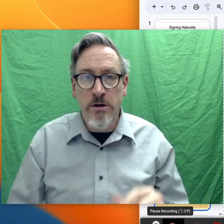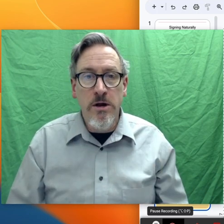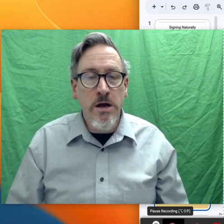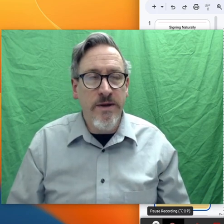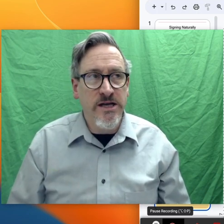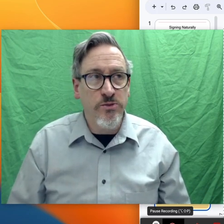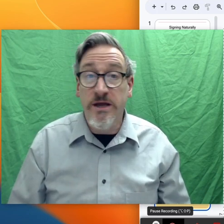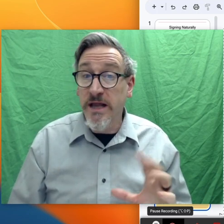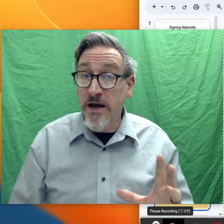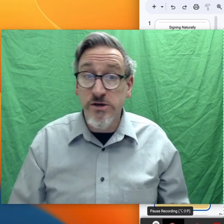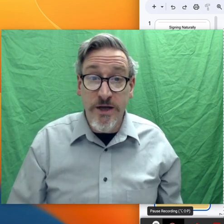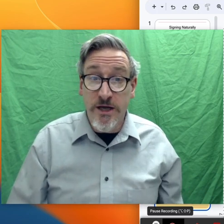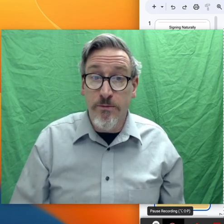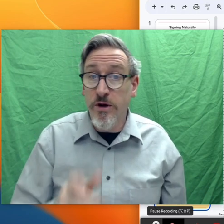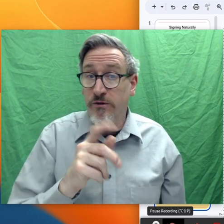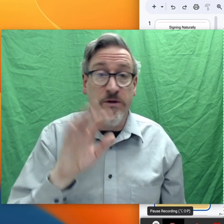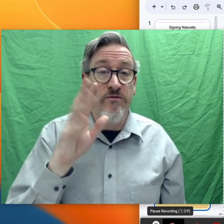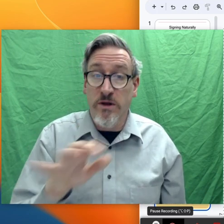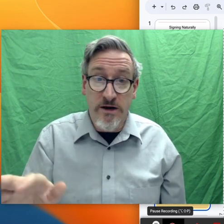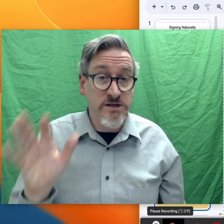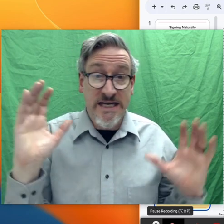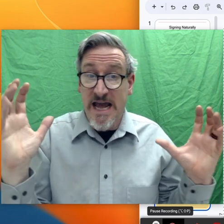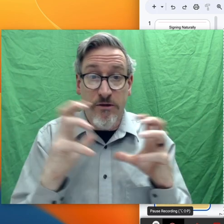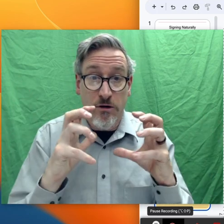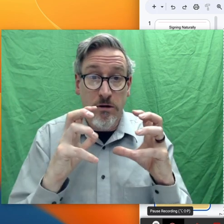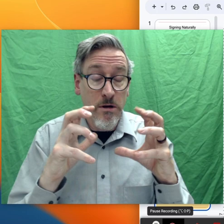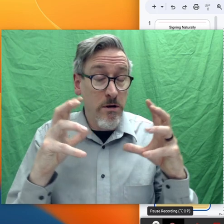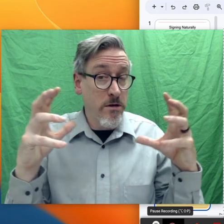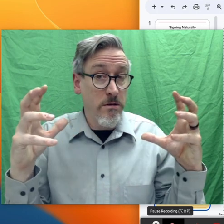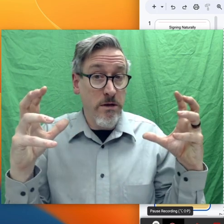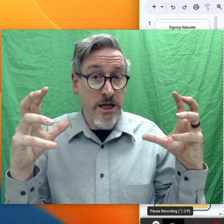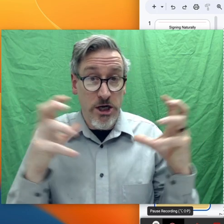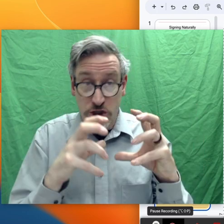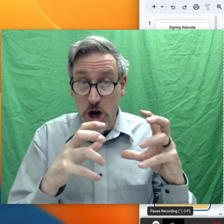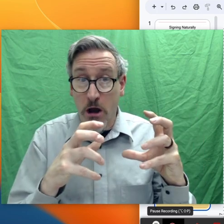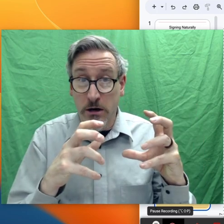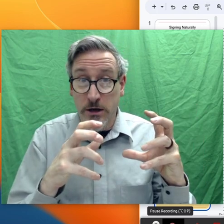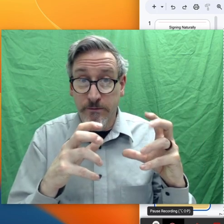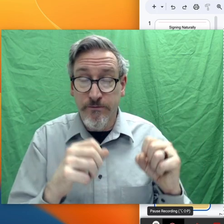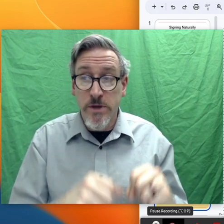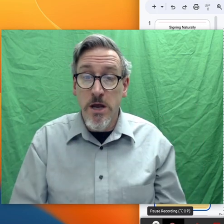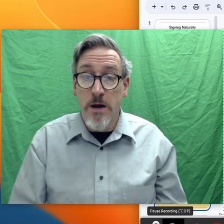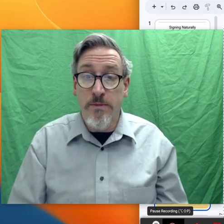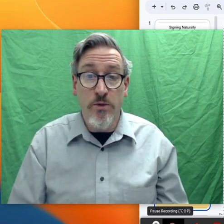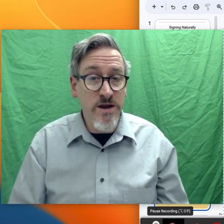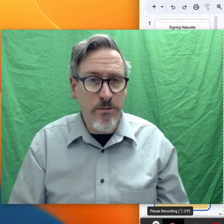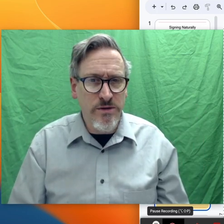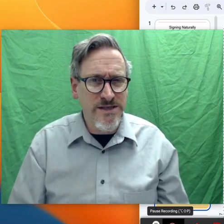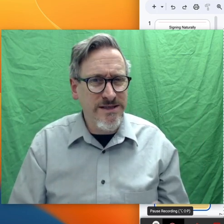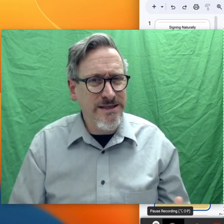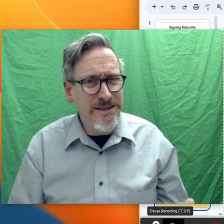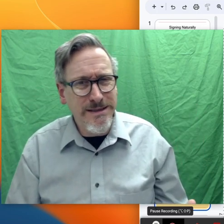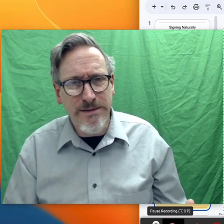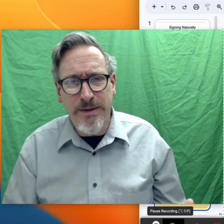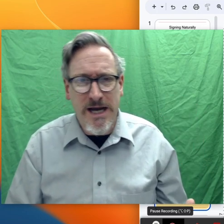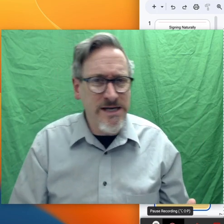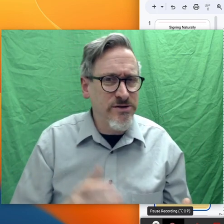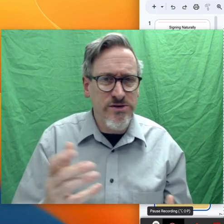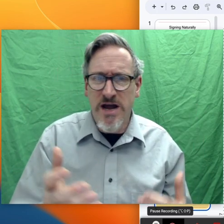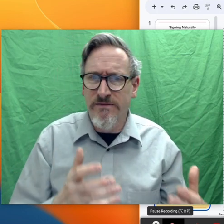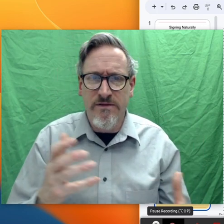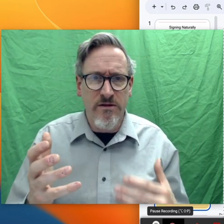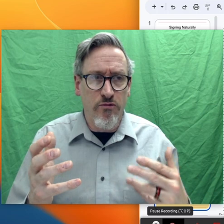pattern because with letters, we can put 3-4 letters together in a chunk. But with numbers,